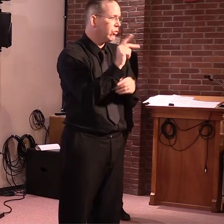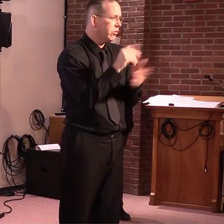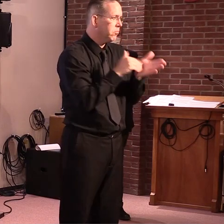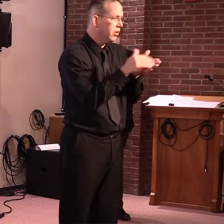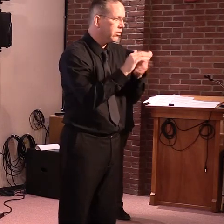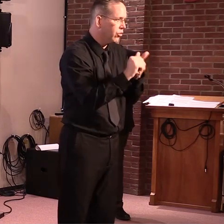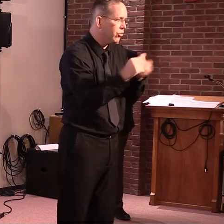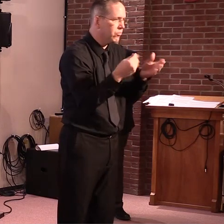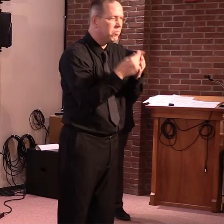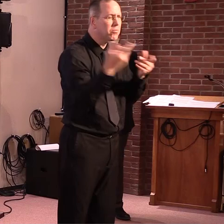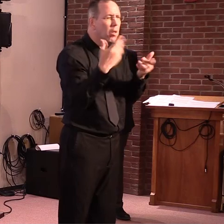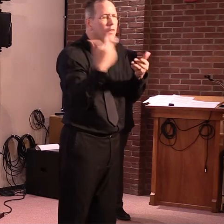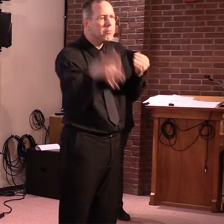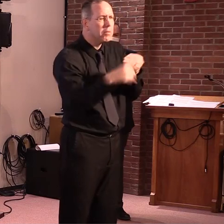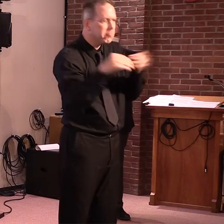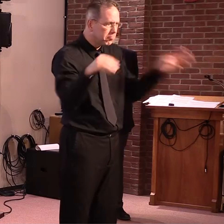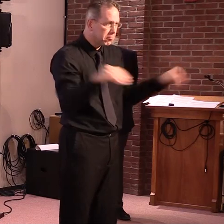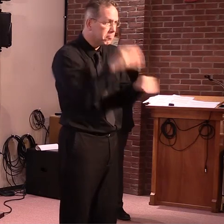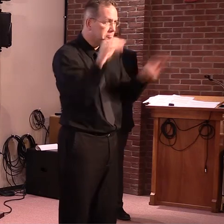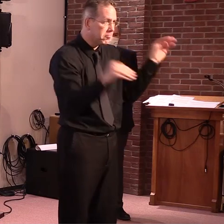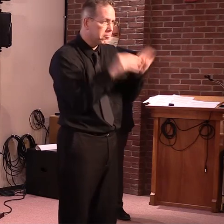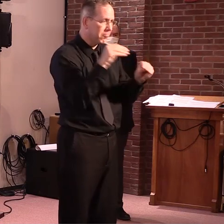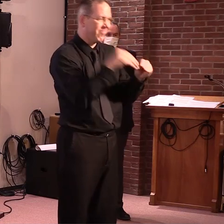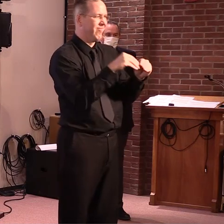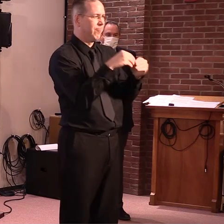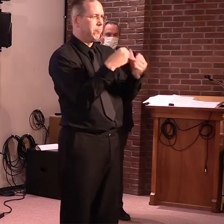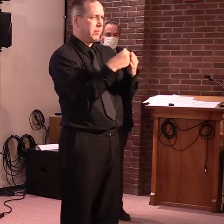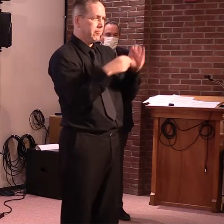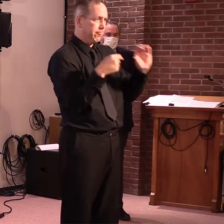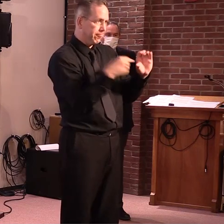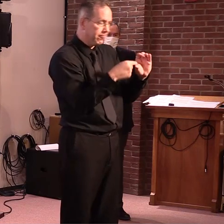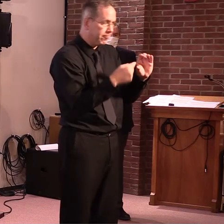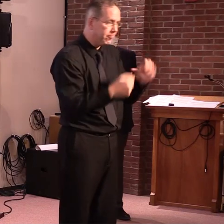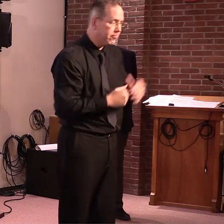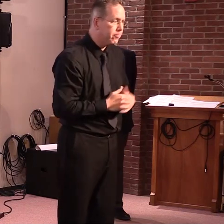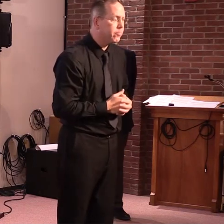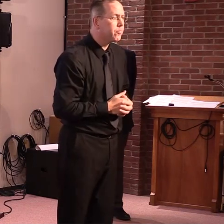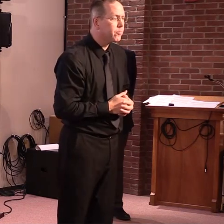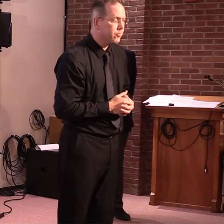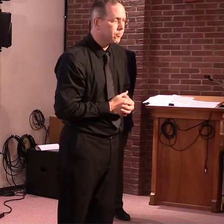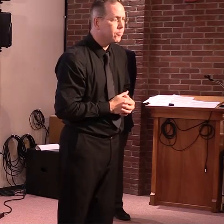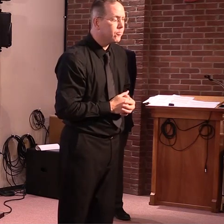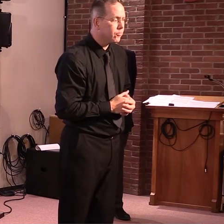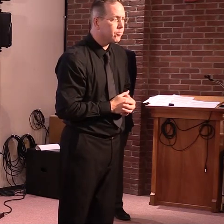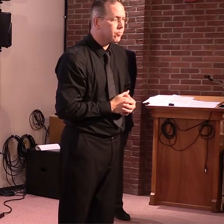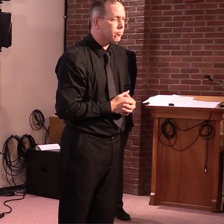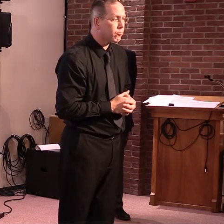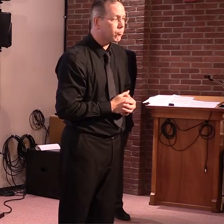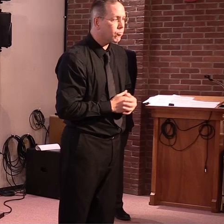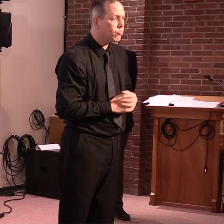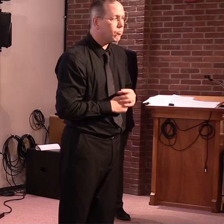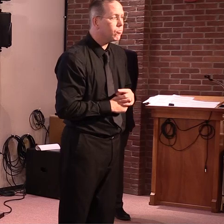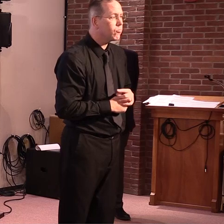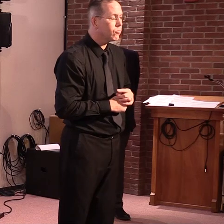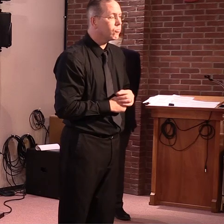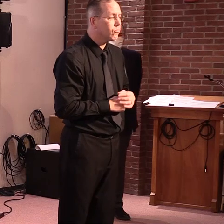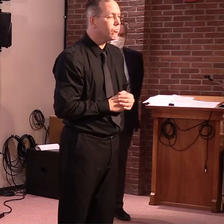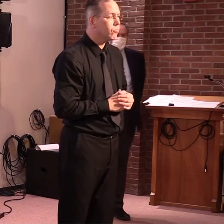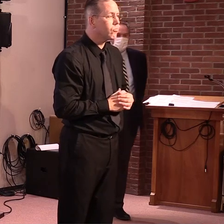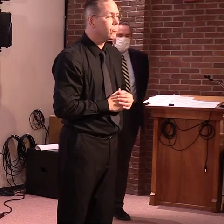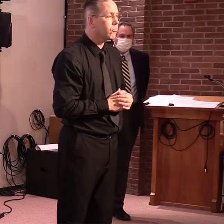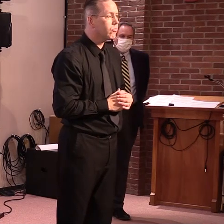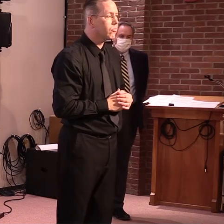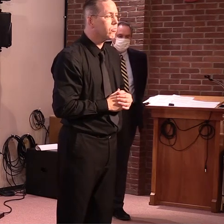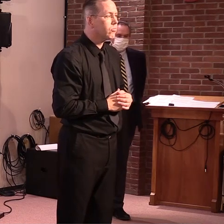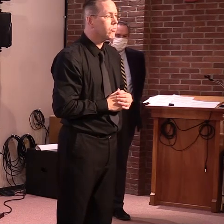funds in order to provide that funding, as opposed to where we are now and the unsustainability of the program